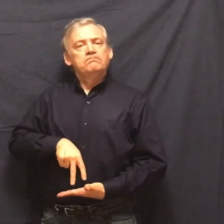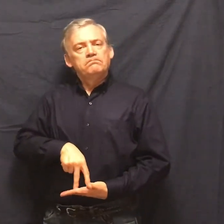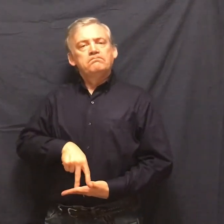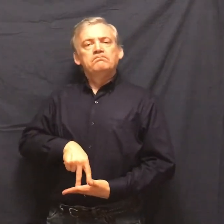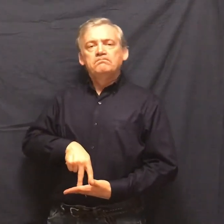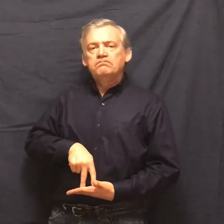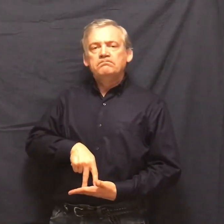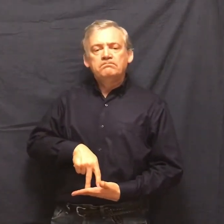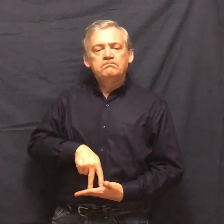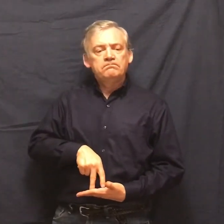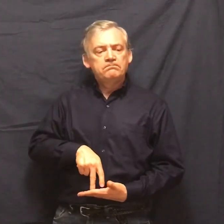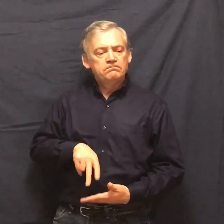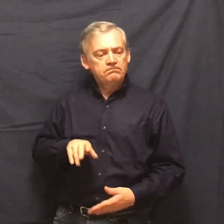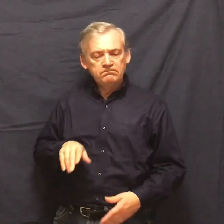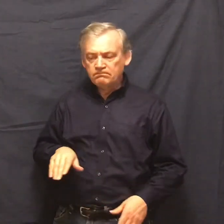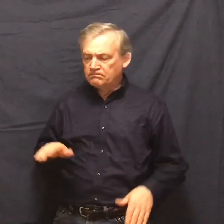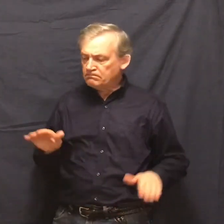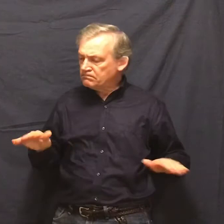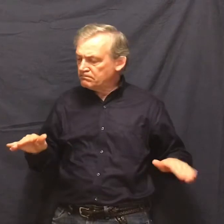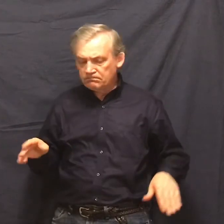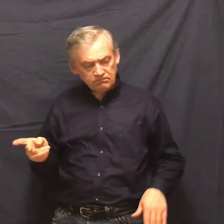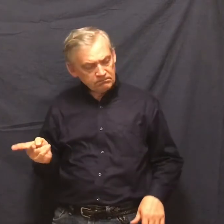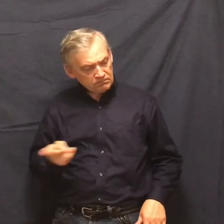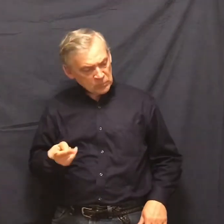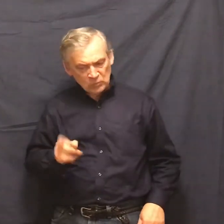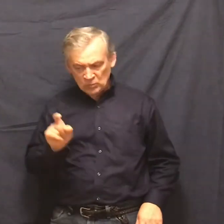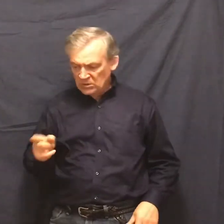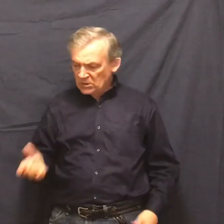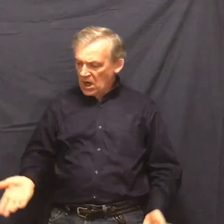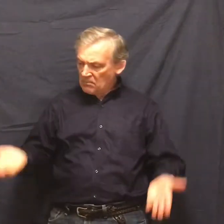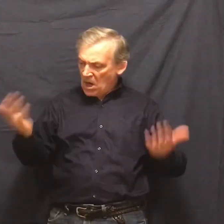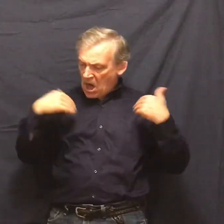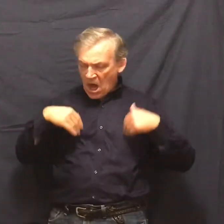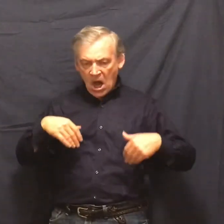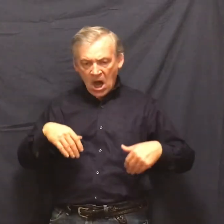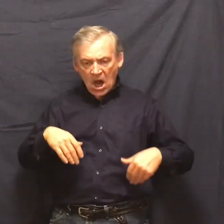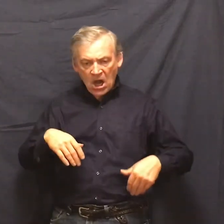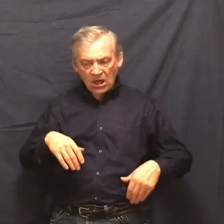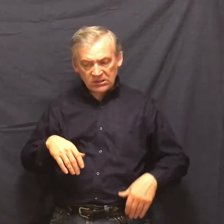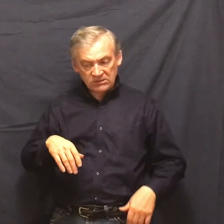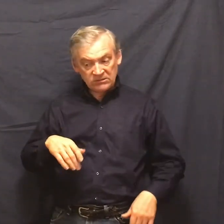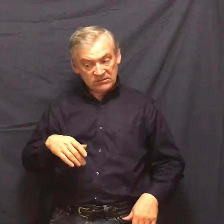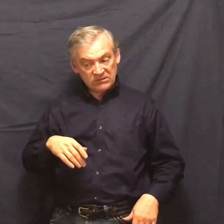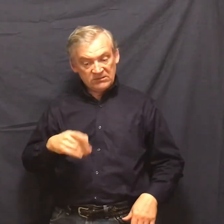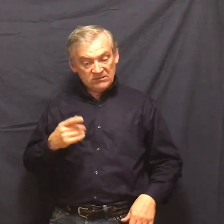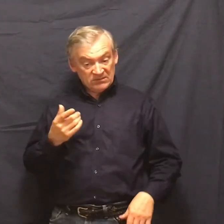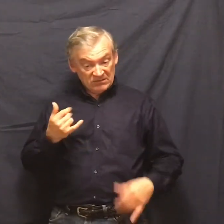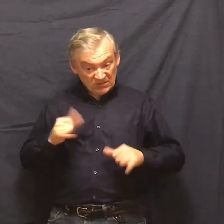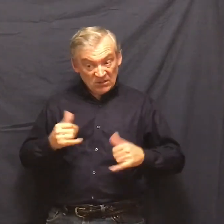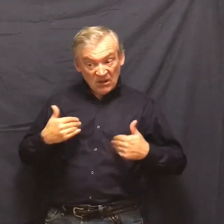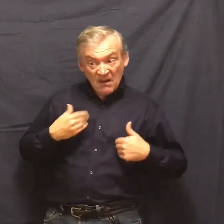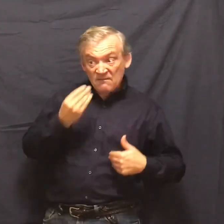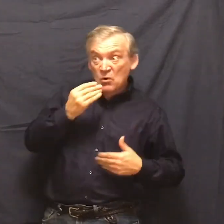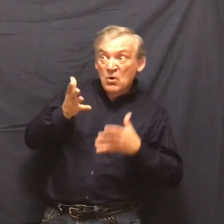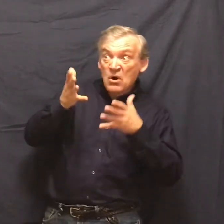"You guys better come on while there's still something to eat. Won't be nothing left in a couple of minutes."